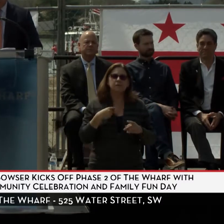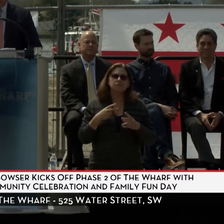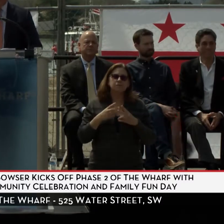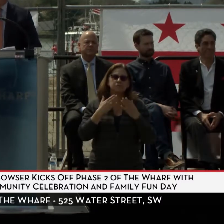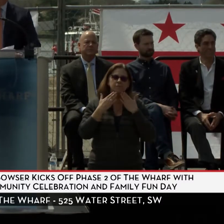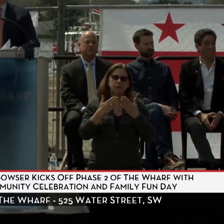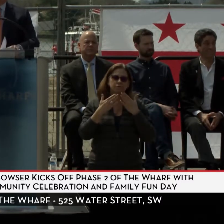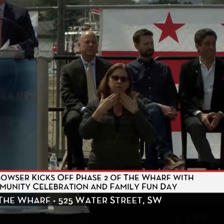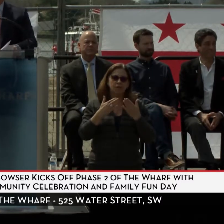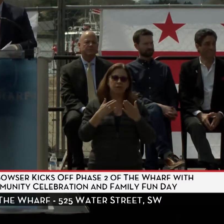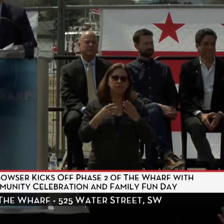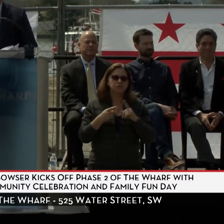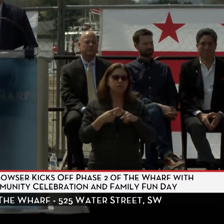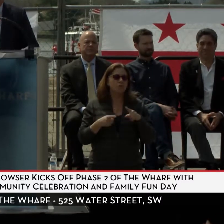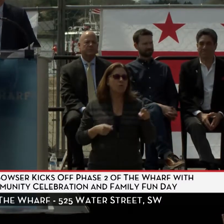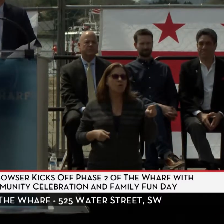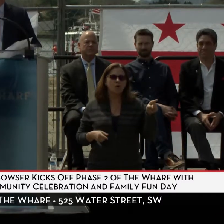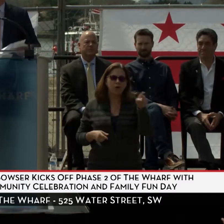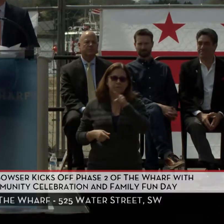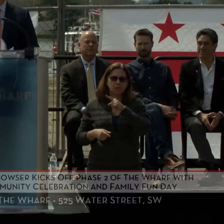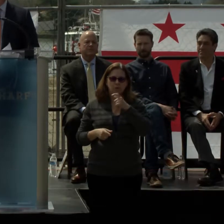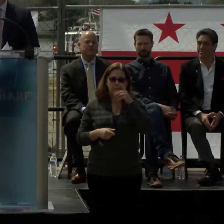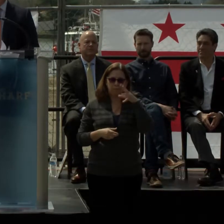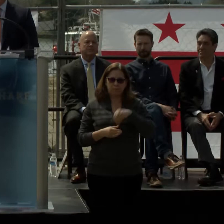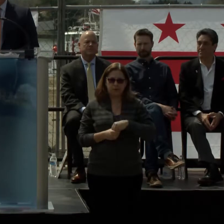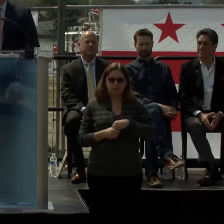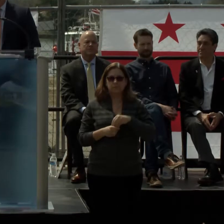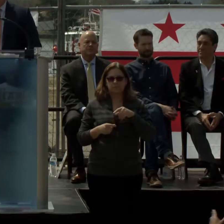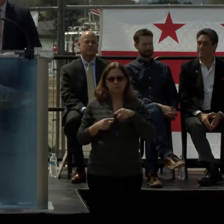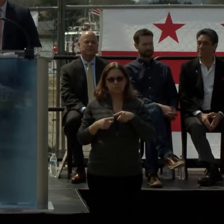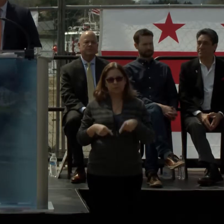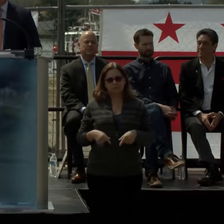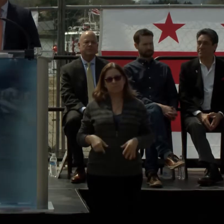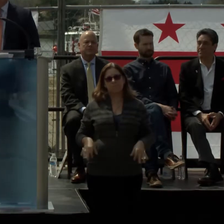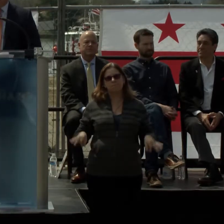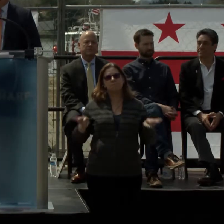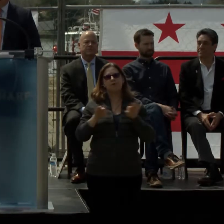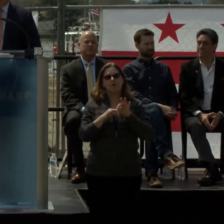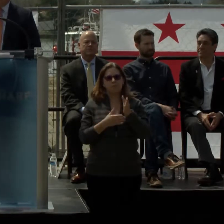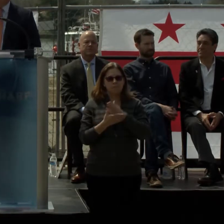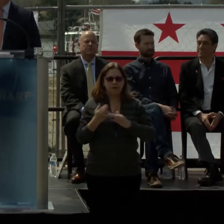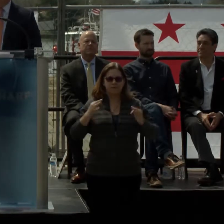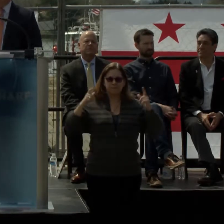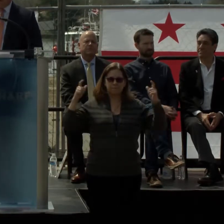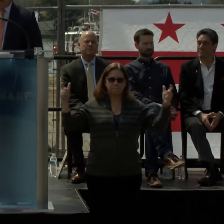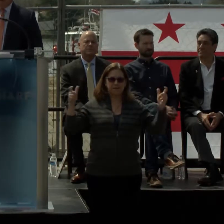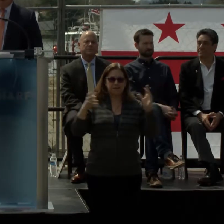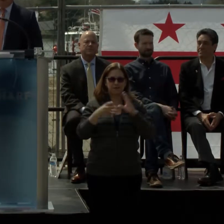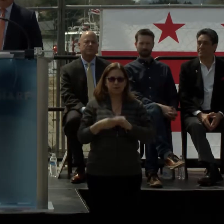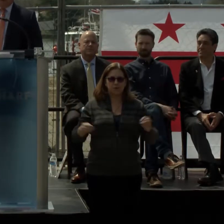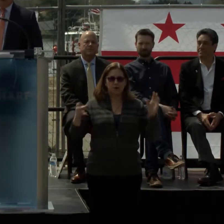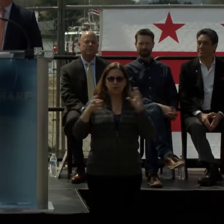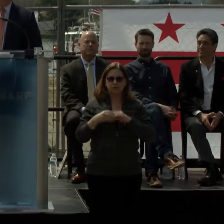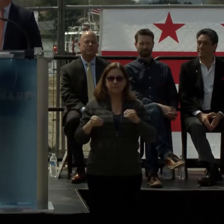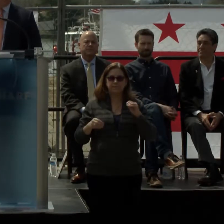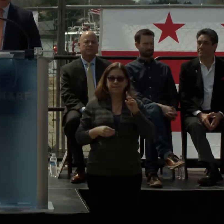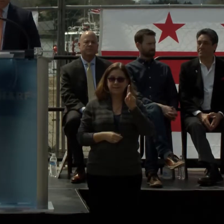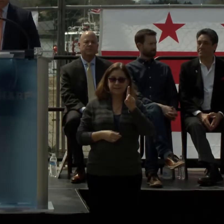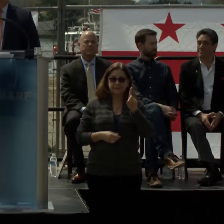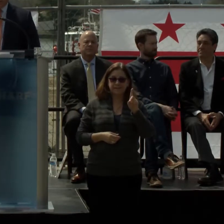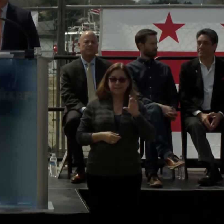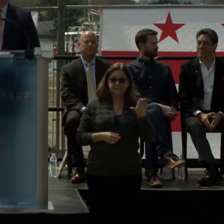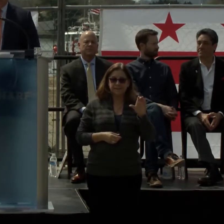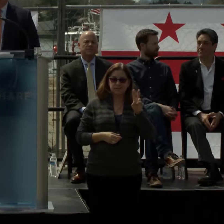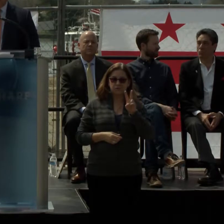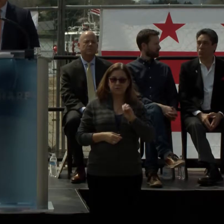an important part of the Wharf's extraordinary story. I moved to Washington in 2001 and have seen the city increasingly